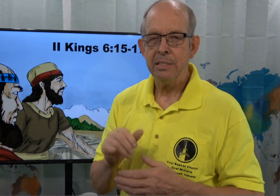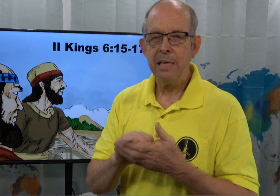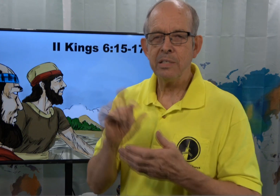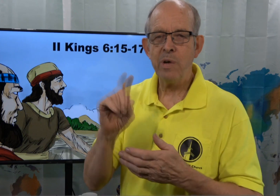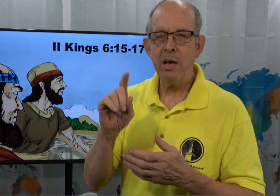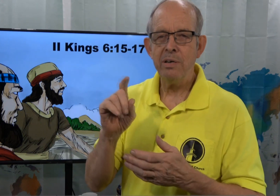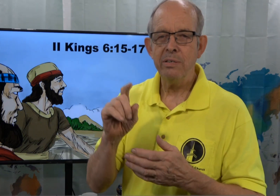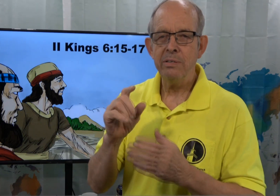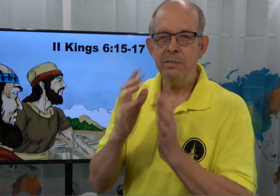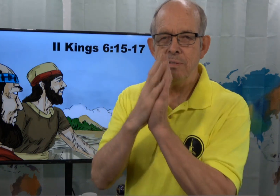That's where